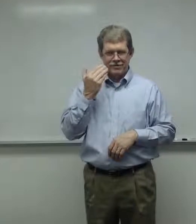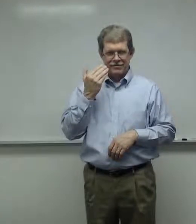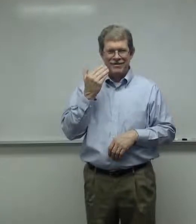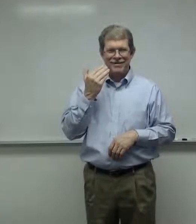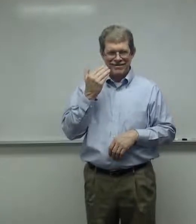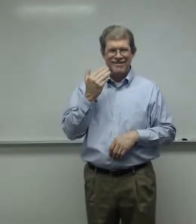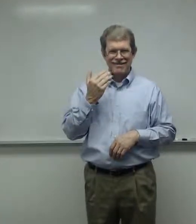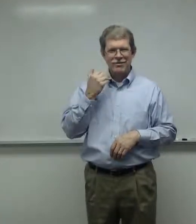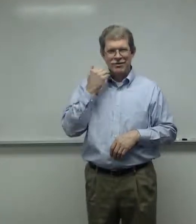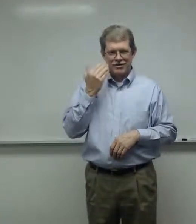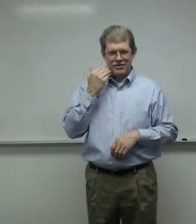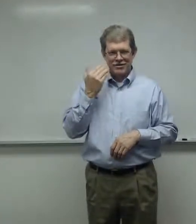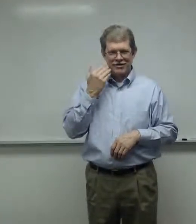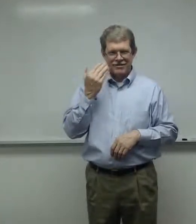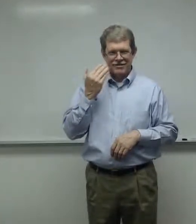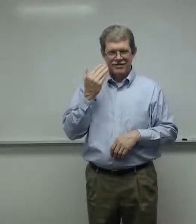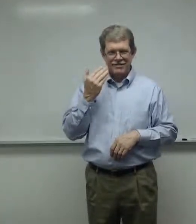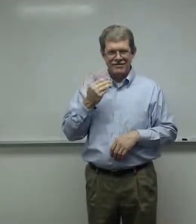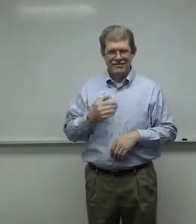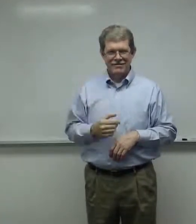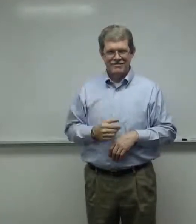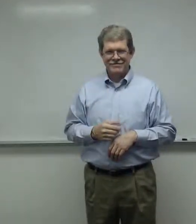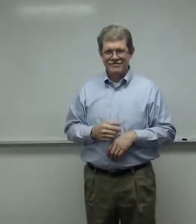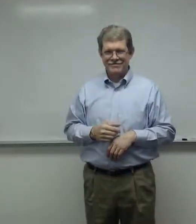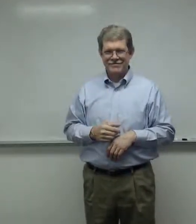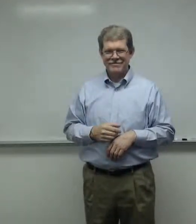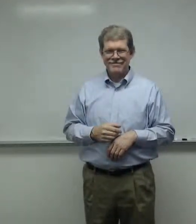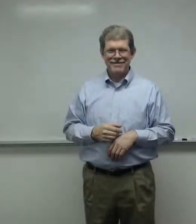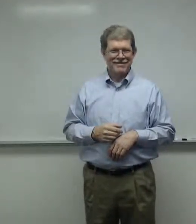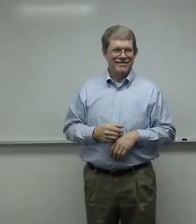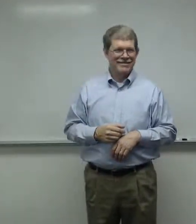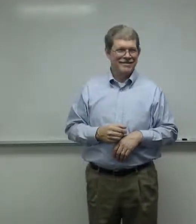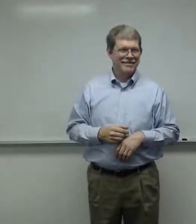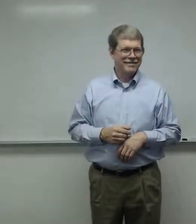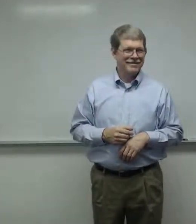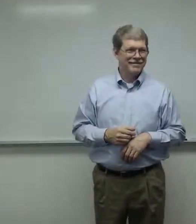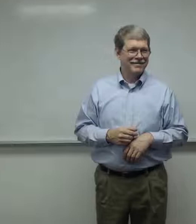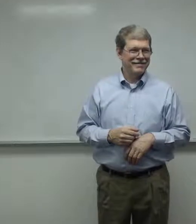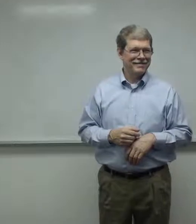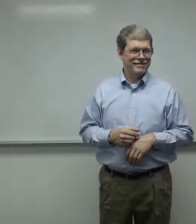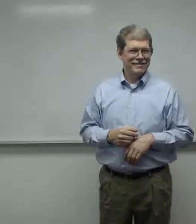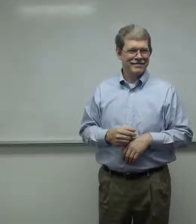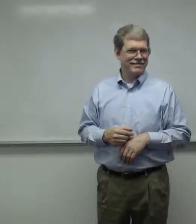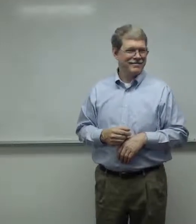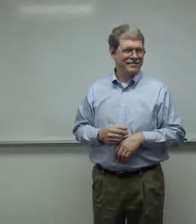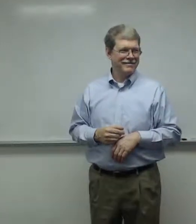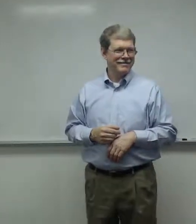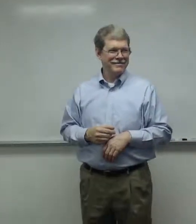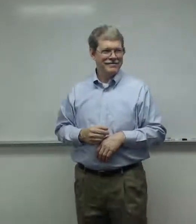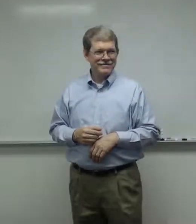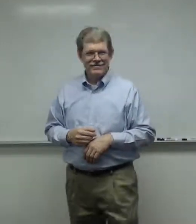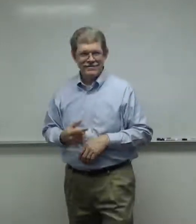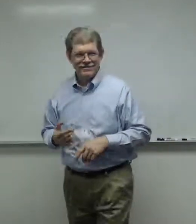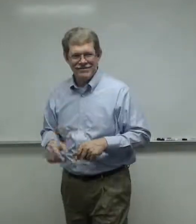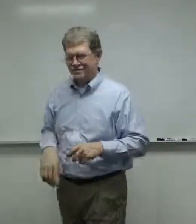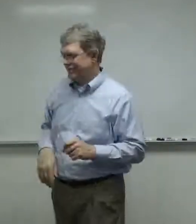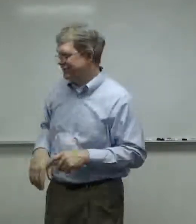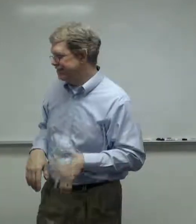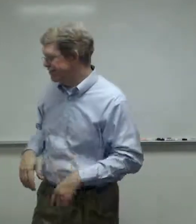Big difference. Which is different than shy. Okay? Like the two hands. Yeah. A shy